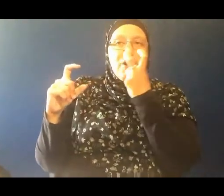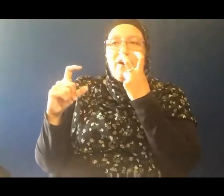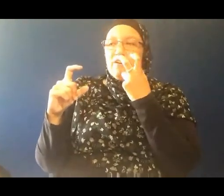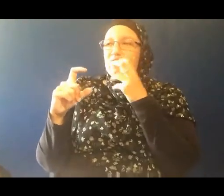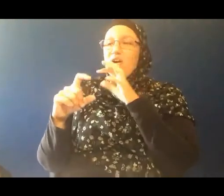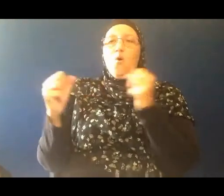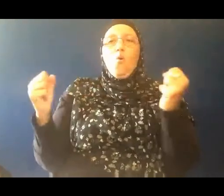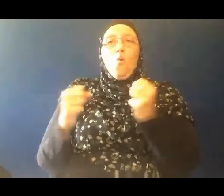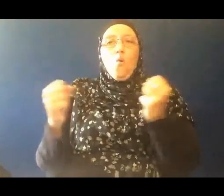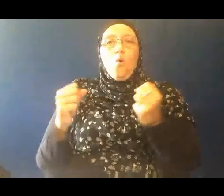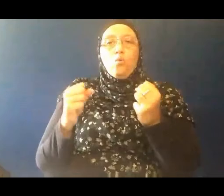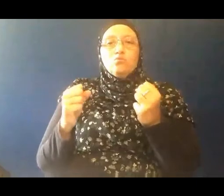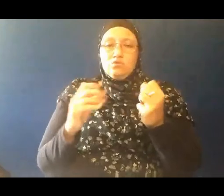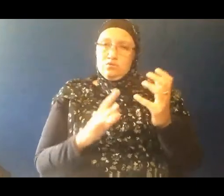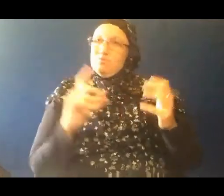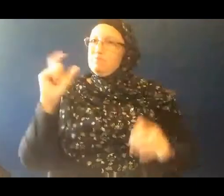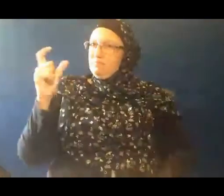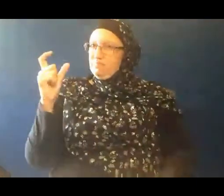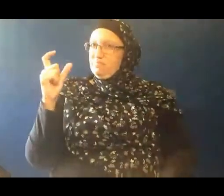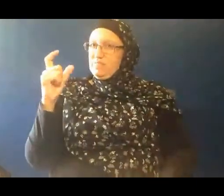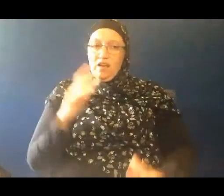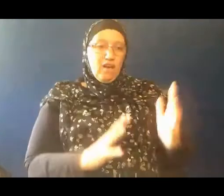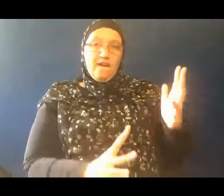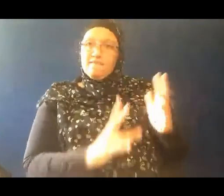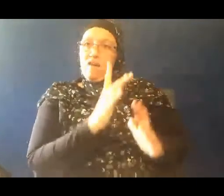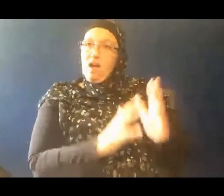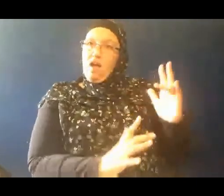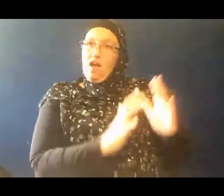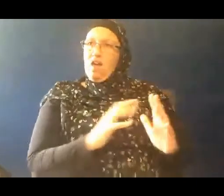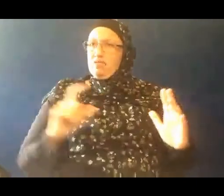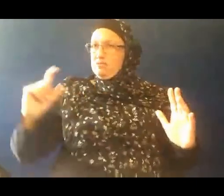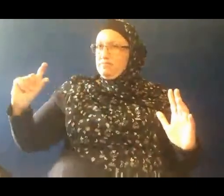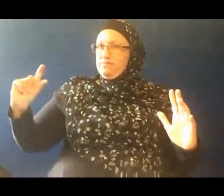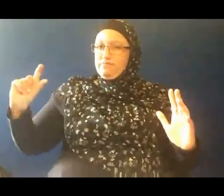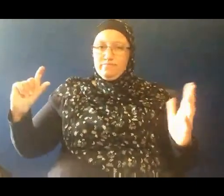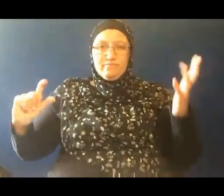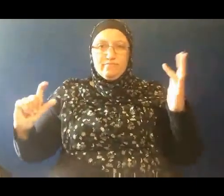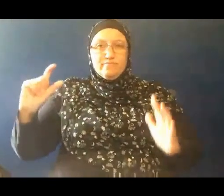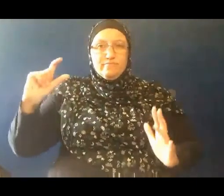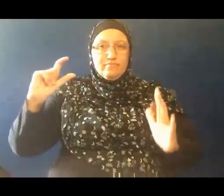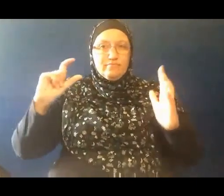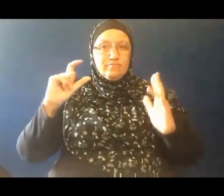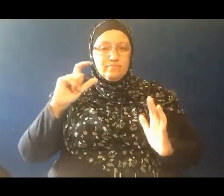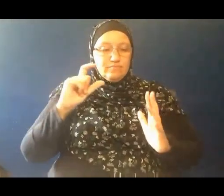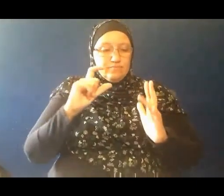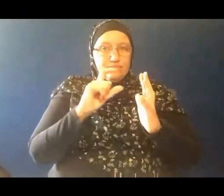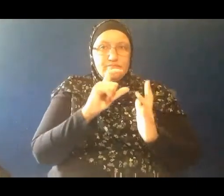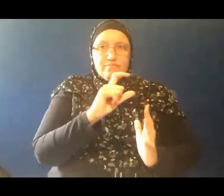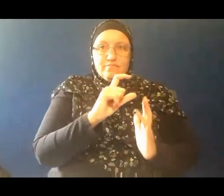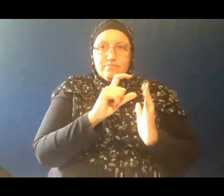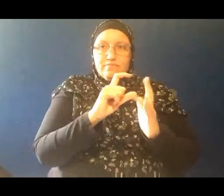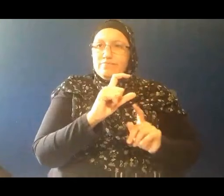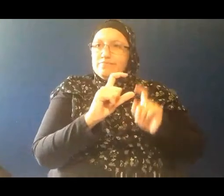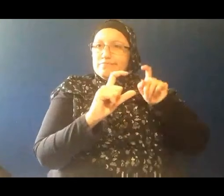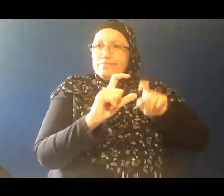it close to fire, or bring fire close to it. You bring these two close to each other and keep it for a while. This